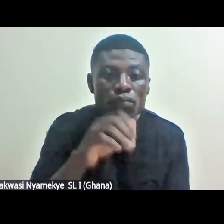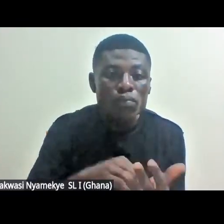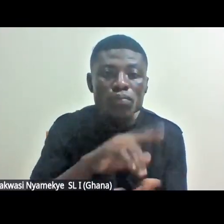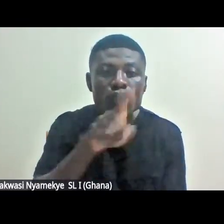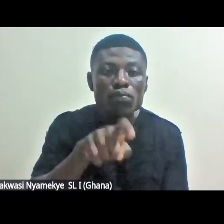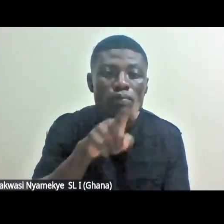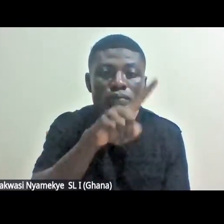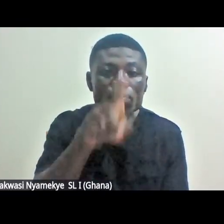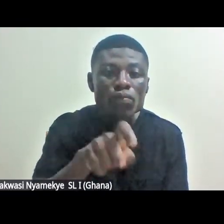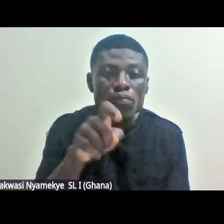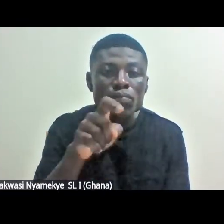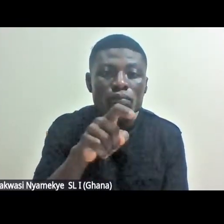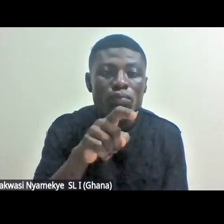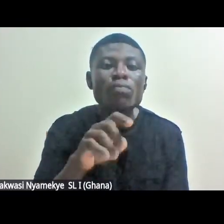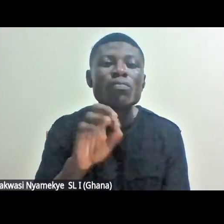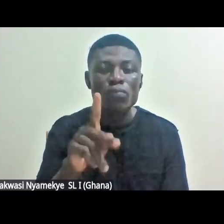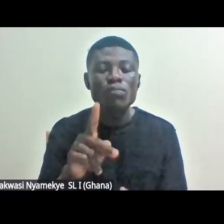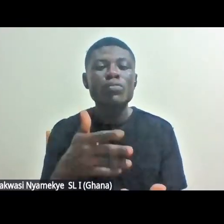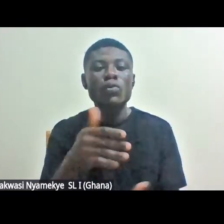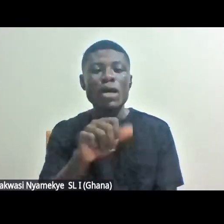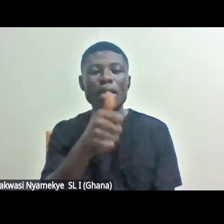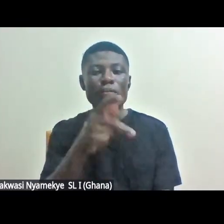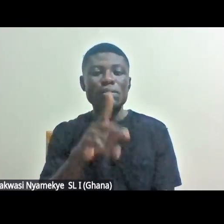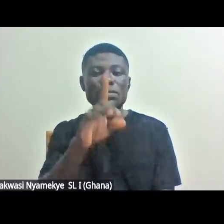Hello, David, please unmute. Okay.